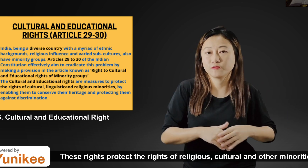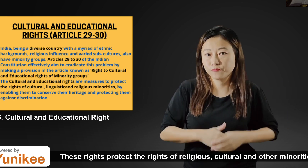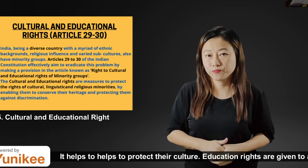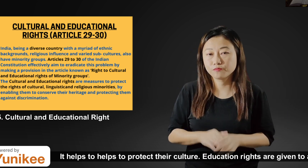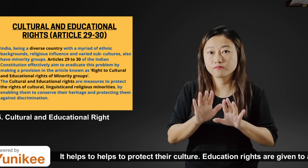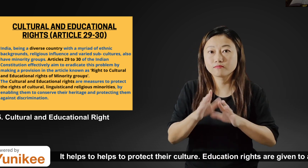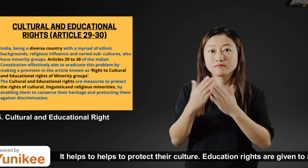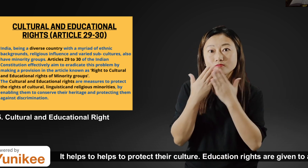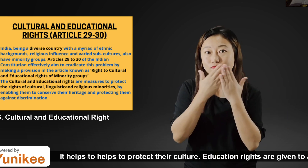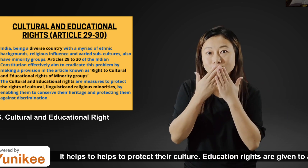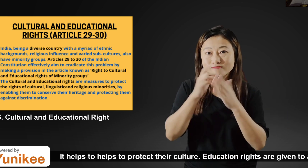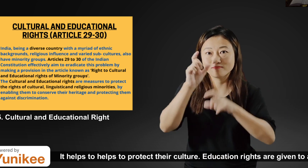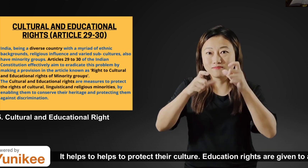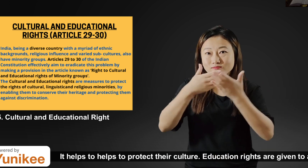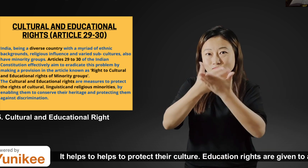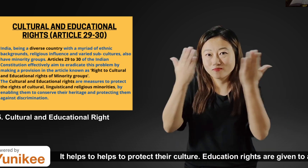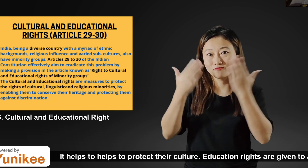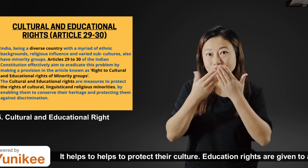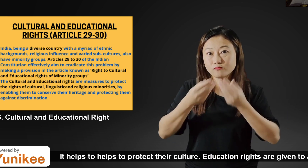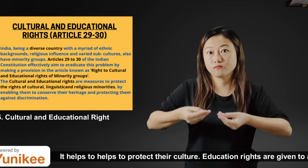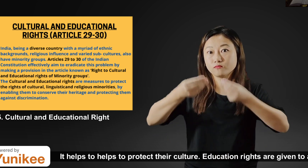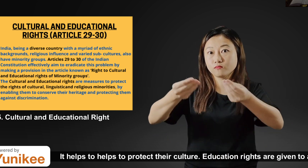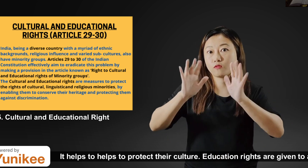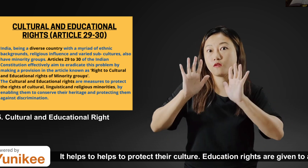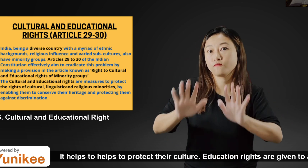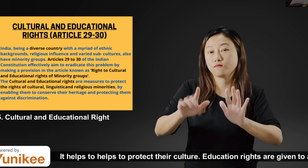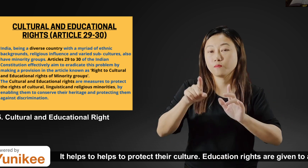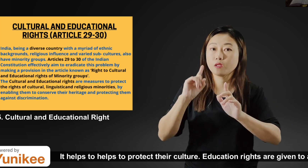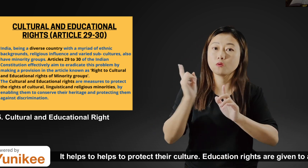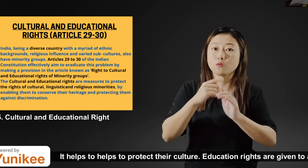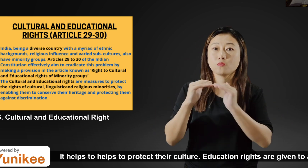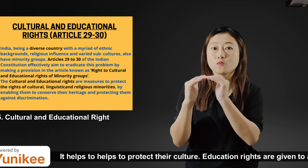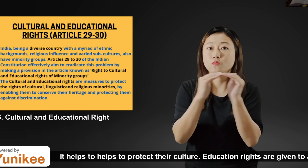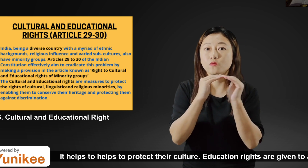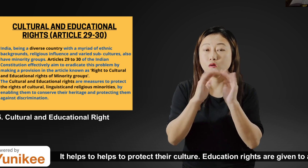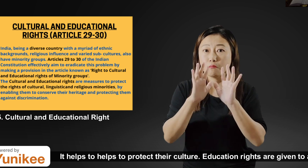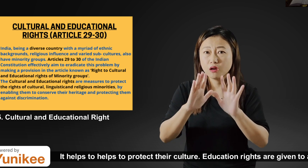it helps to helps to protect their culture education rights are given to all